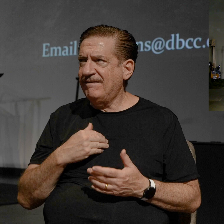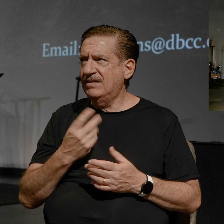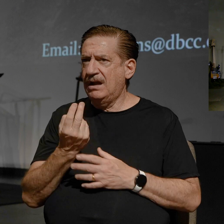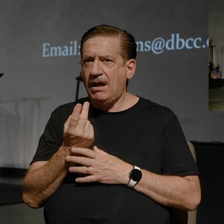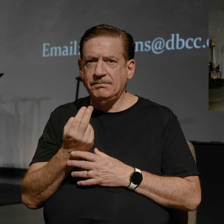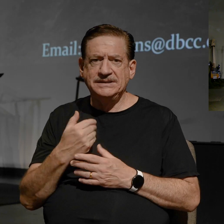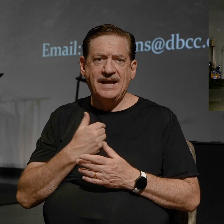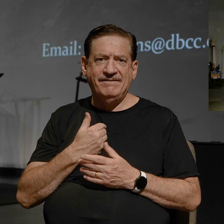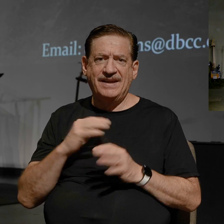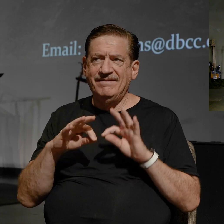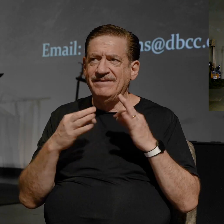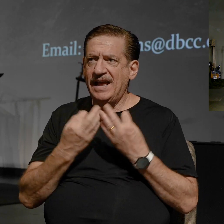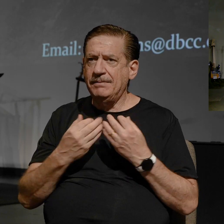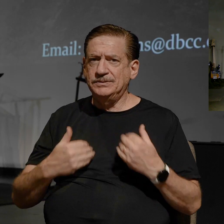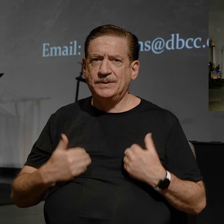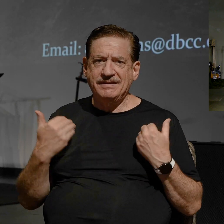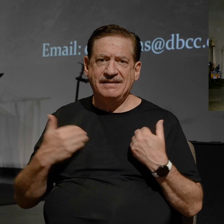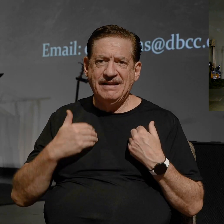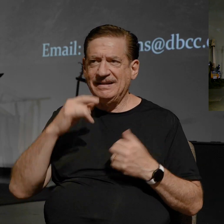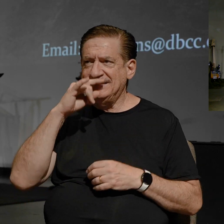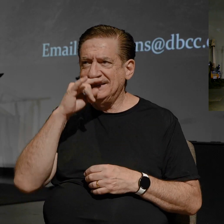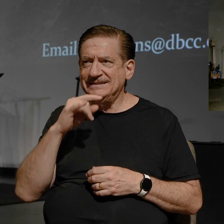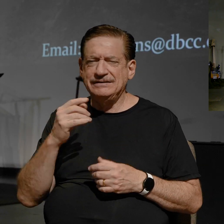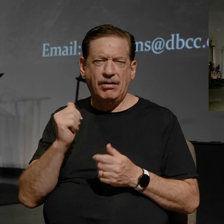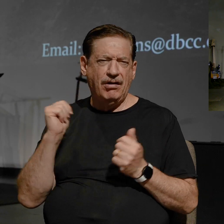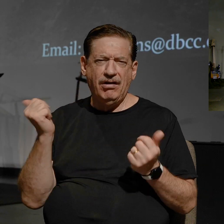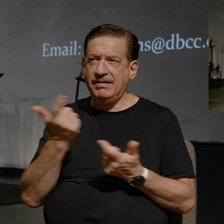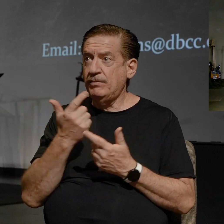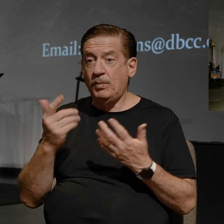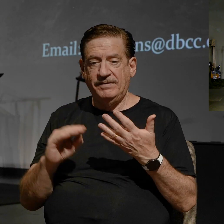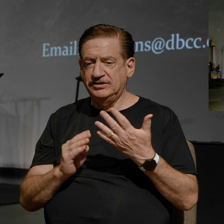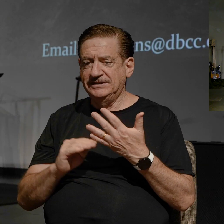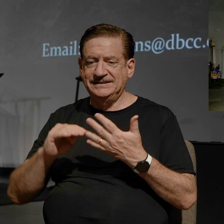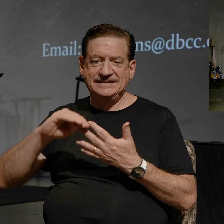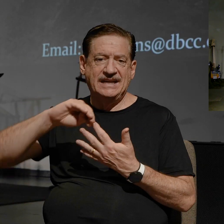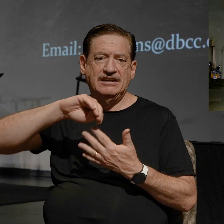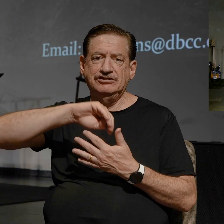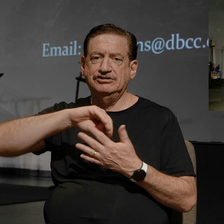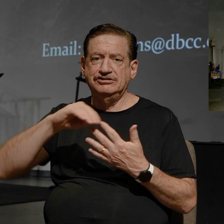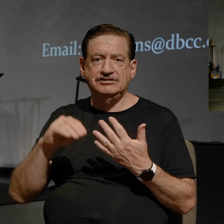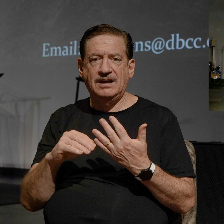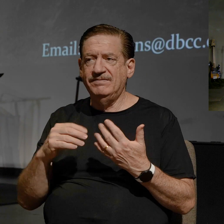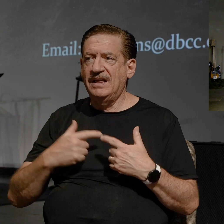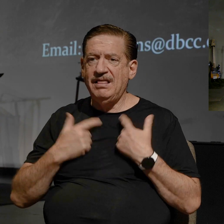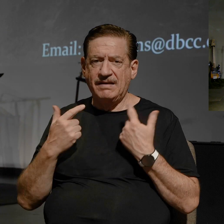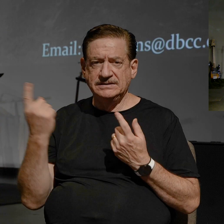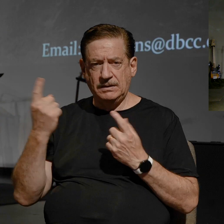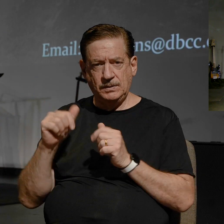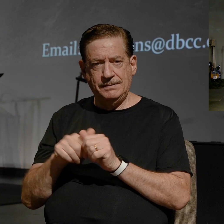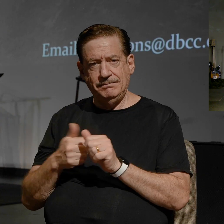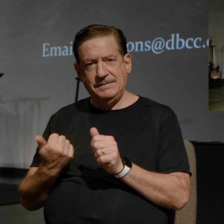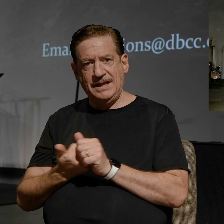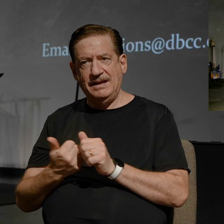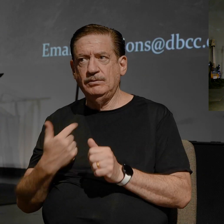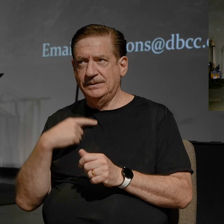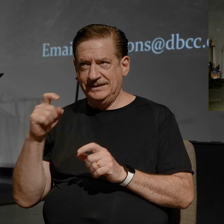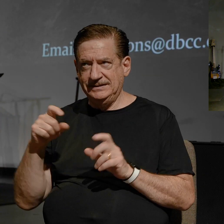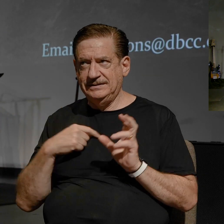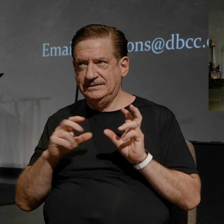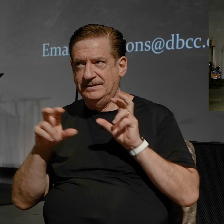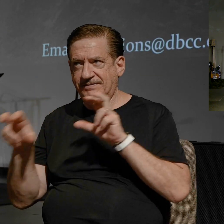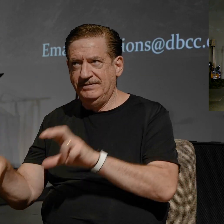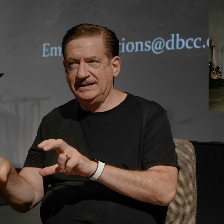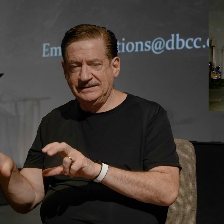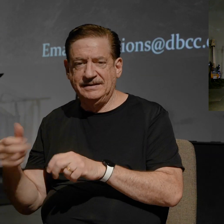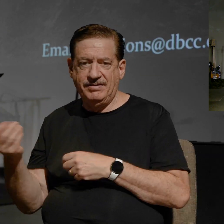got families with young kids. All of us, in whatever stage of life we're in, there is someone behind us who needs us to invest in them.